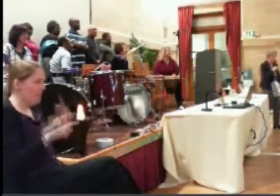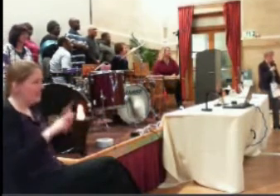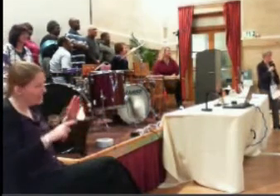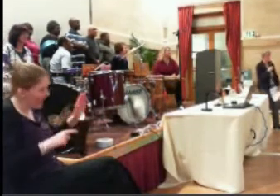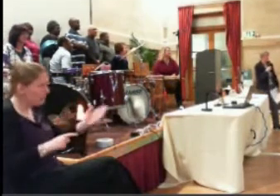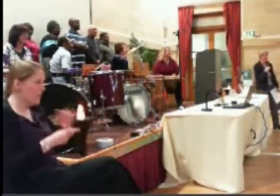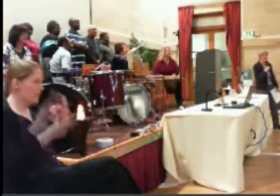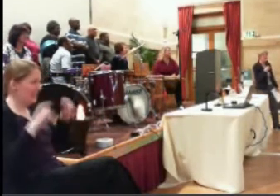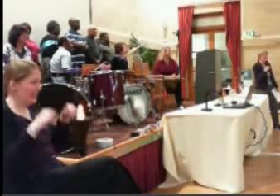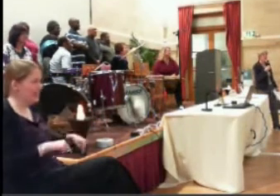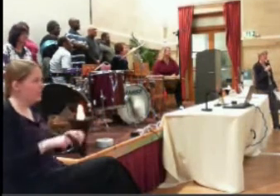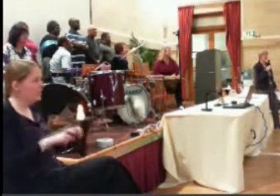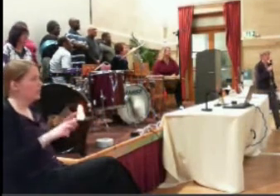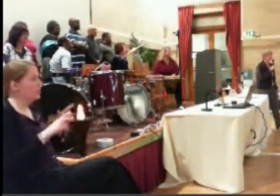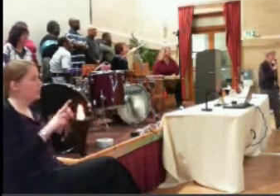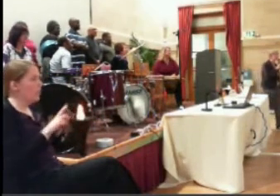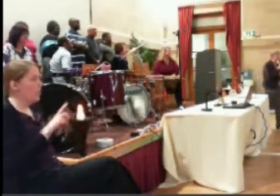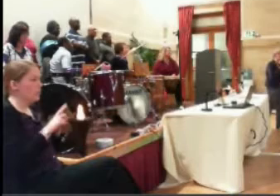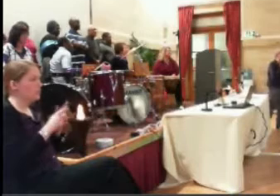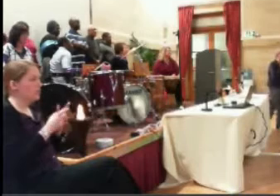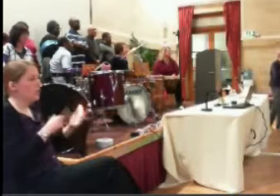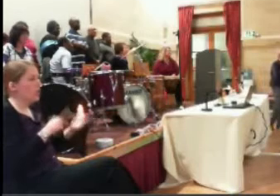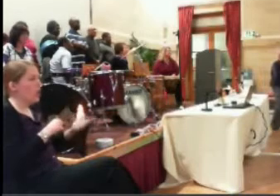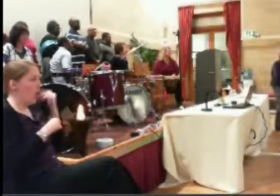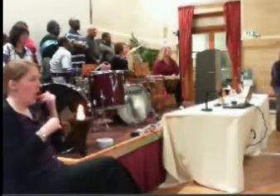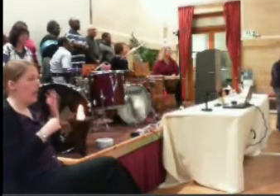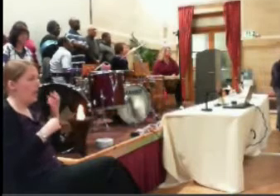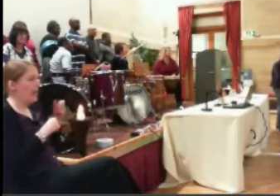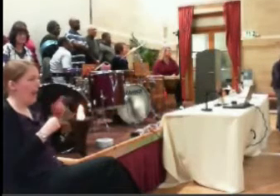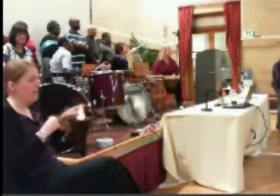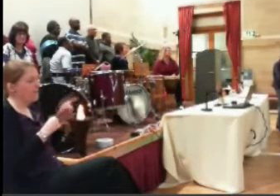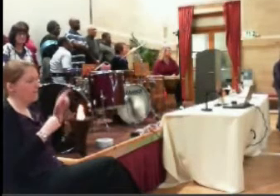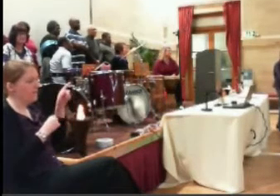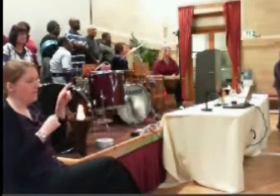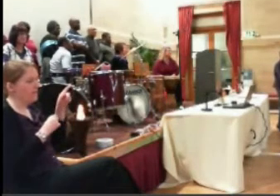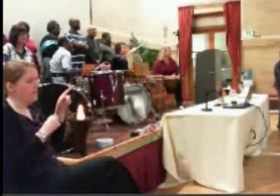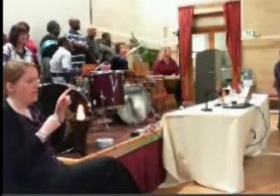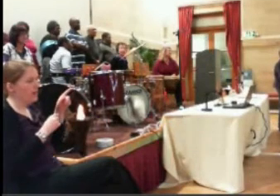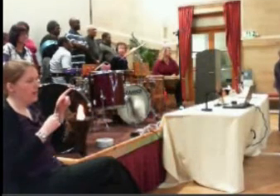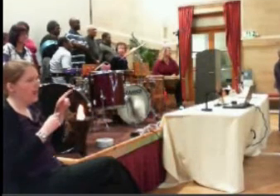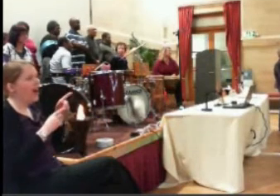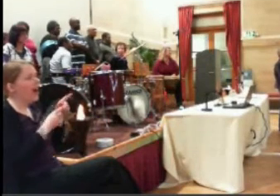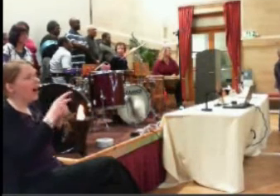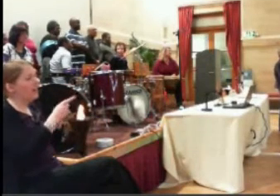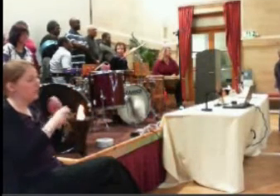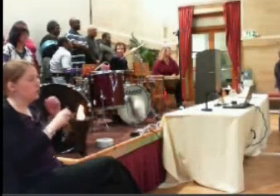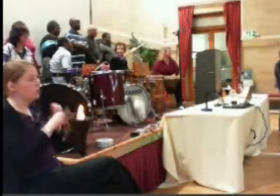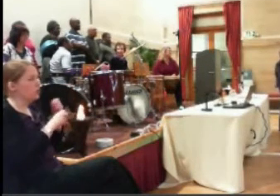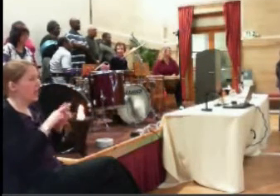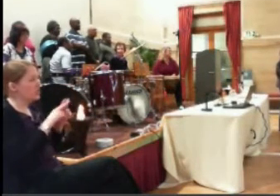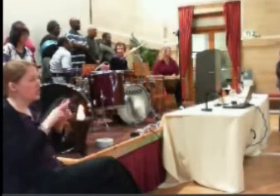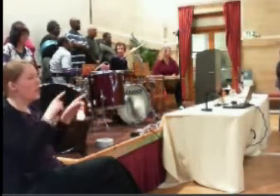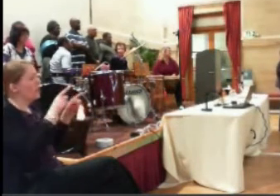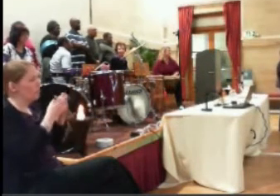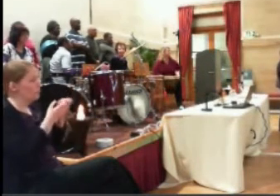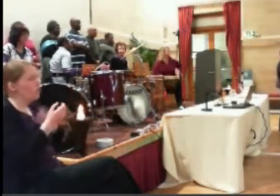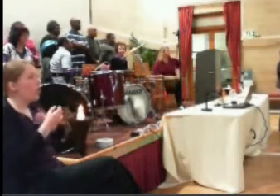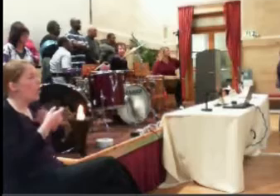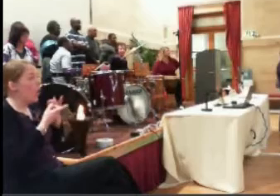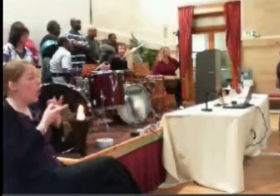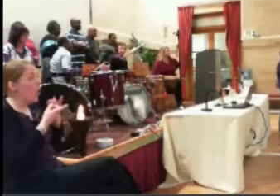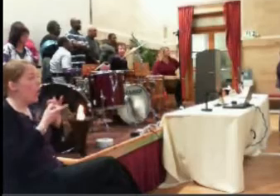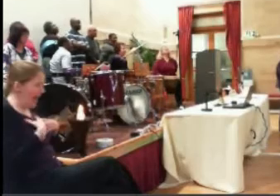as well to our Mayor George Ferguson, who spoke at the very start of our afternoon. The City Council, look